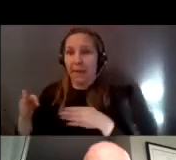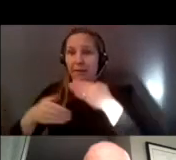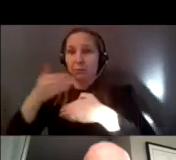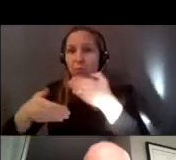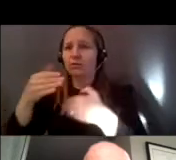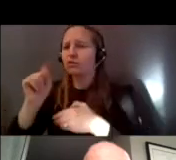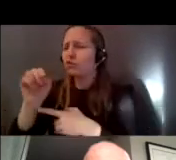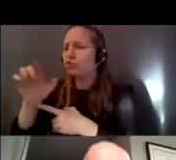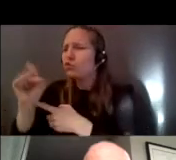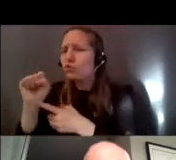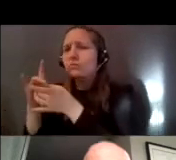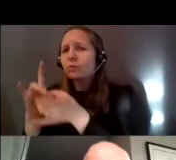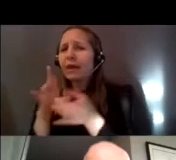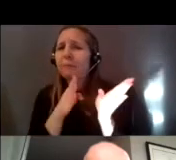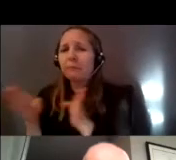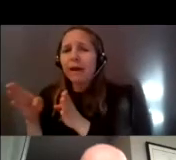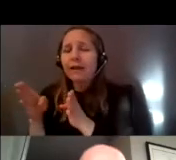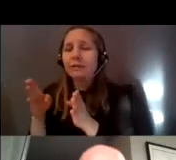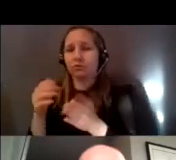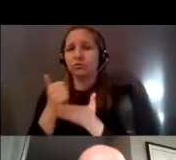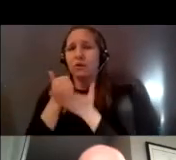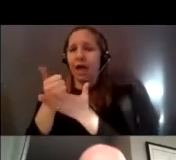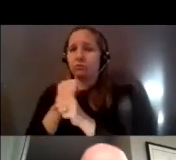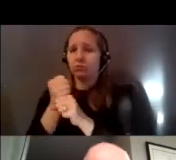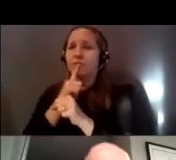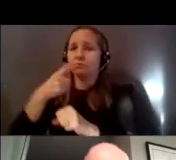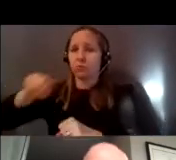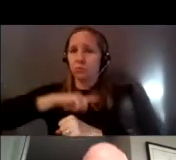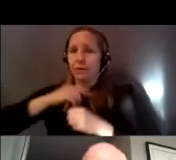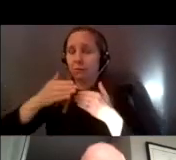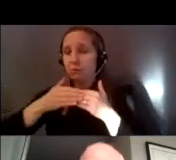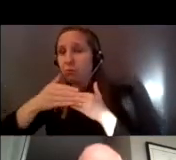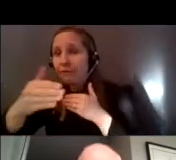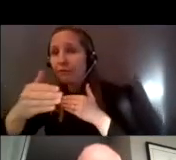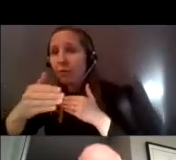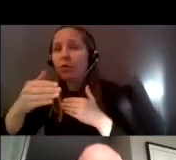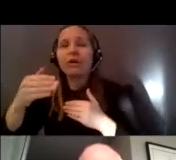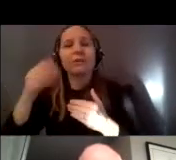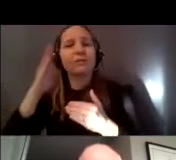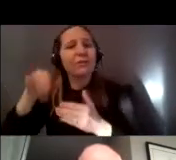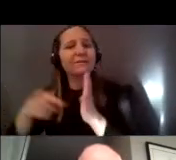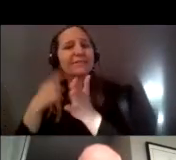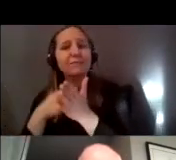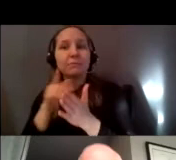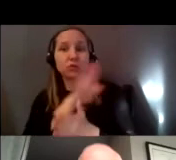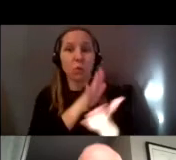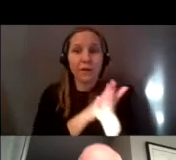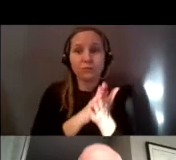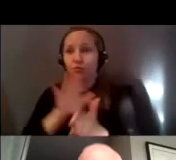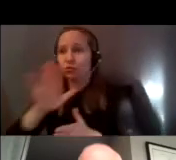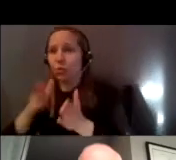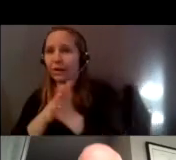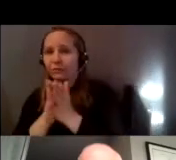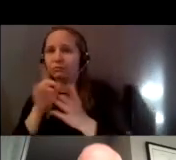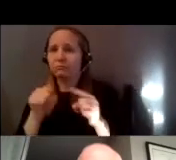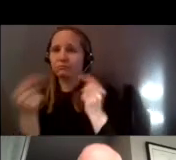to build consensus amongst people whose interests don't always align with each other. And it's